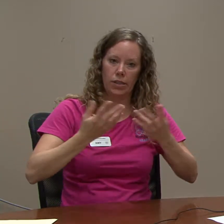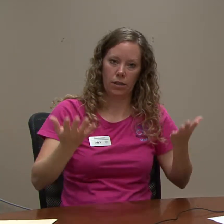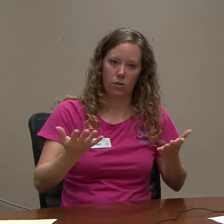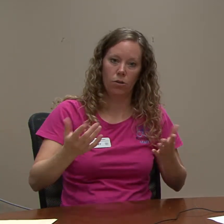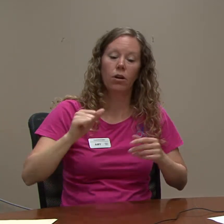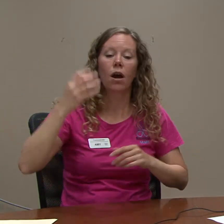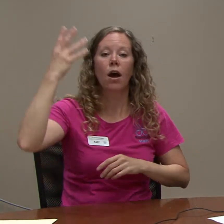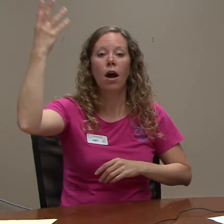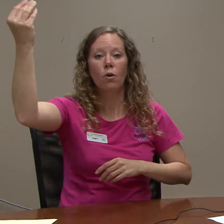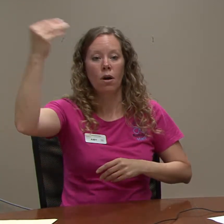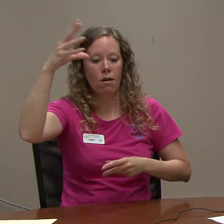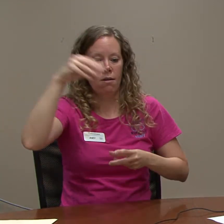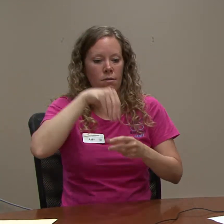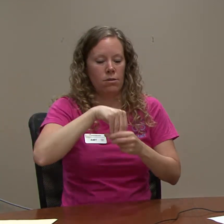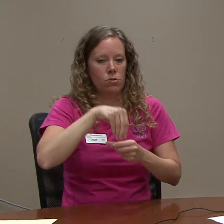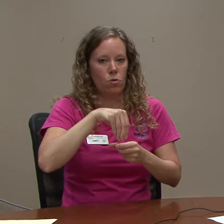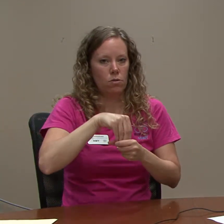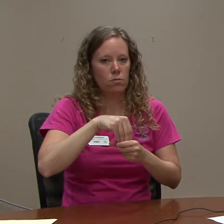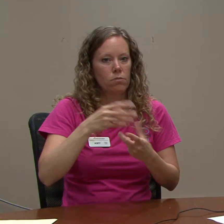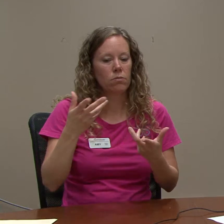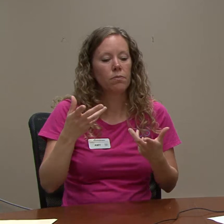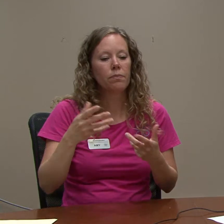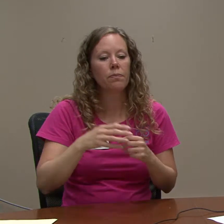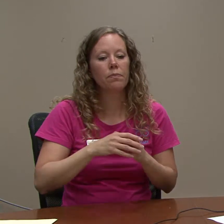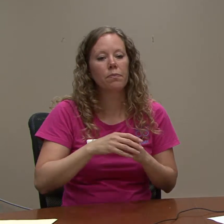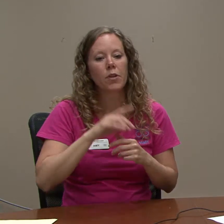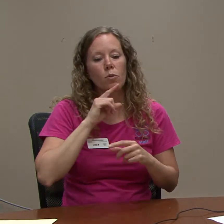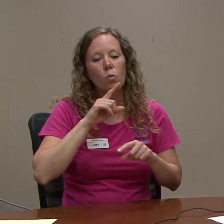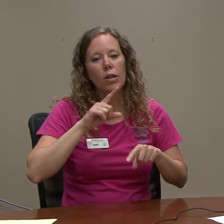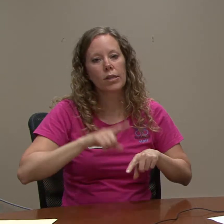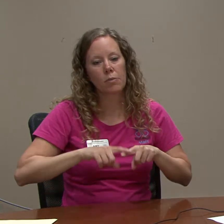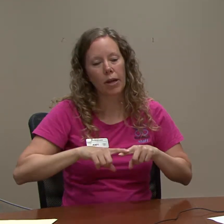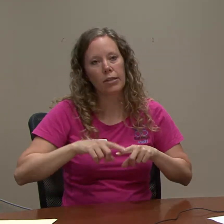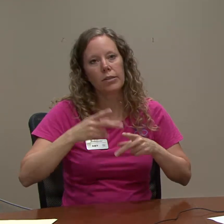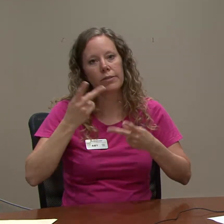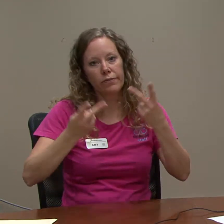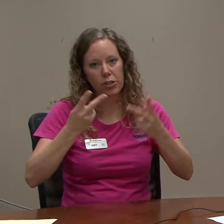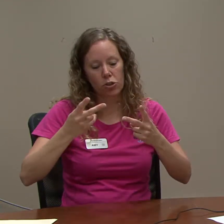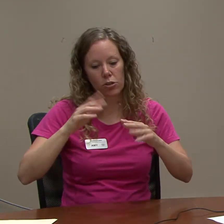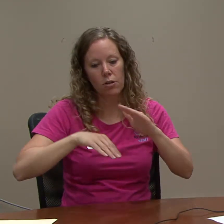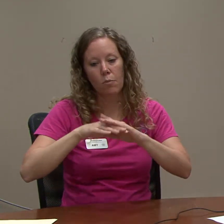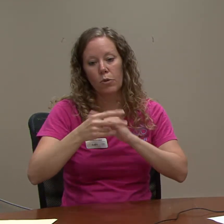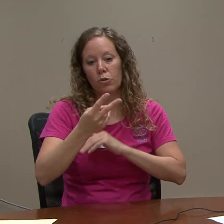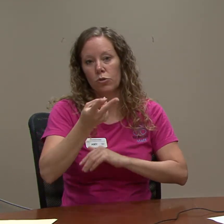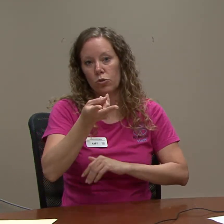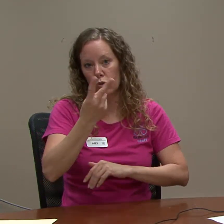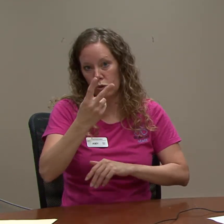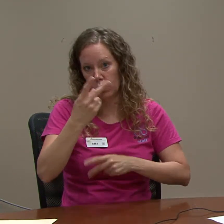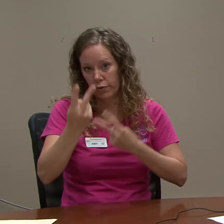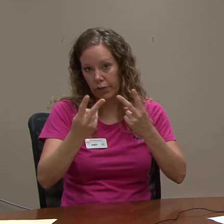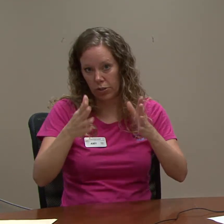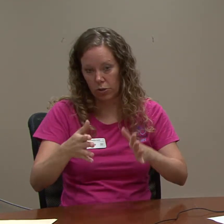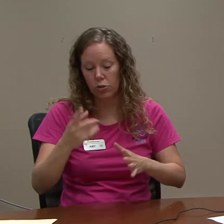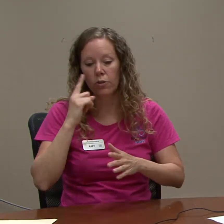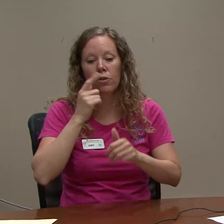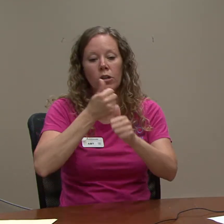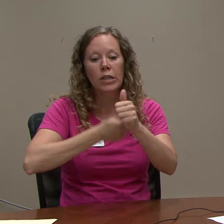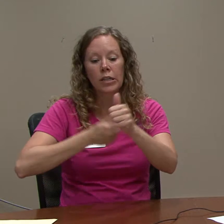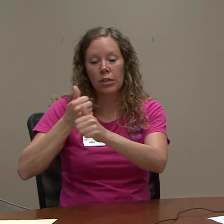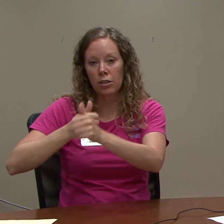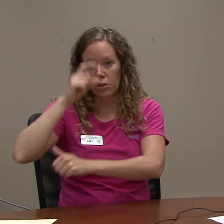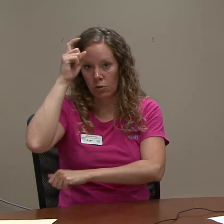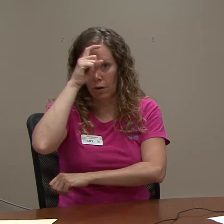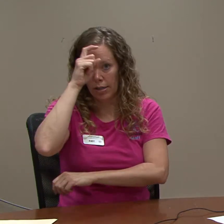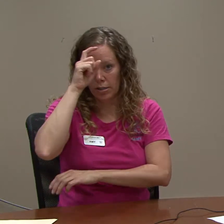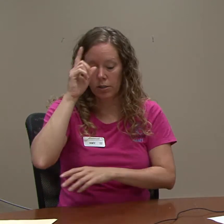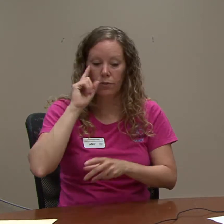outdoor visiting and indoor visiting. Number of visitors allowed, up to 2 visitors at a time per resident for both indoor and